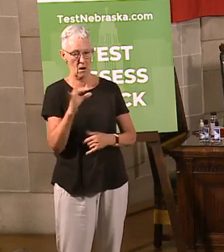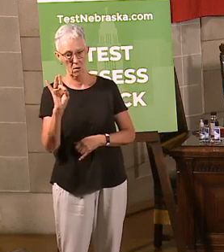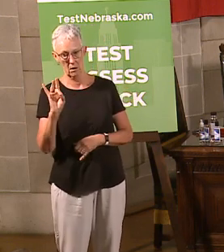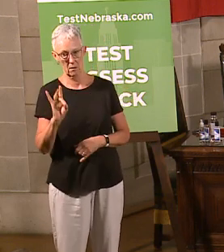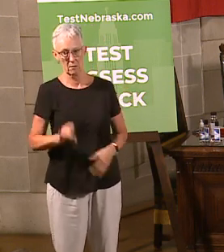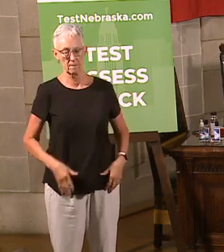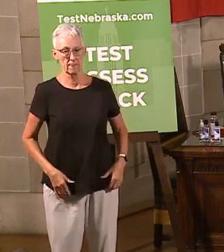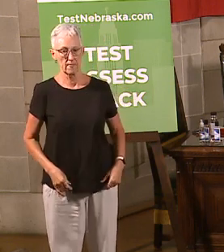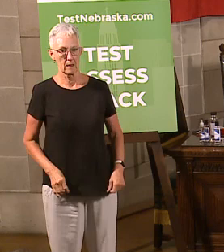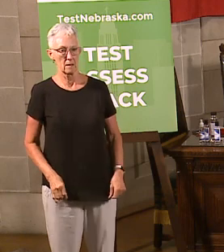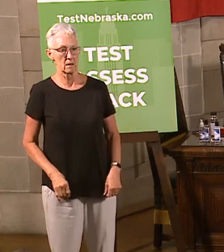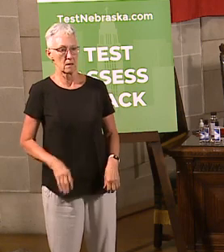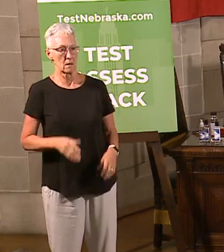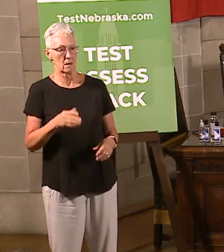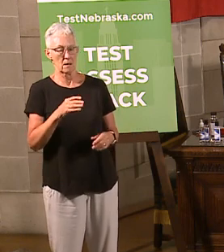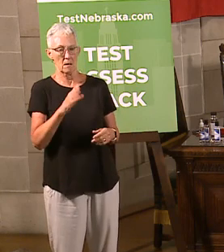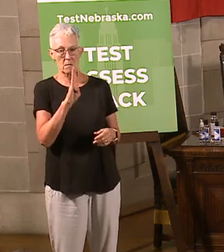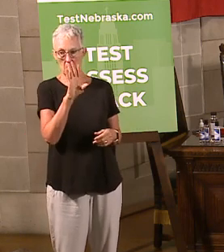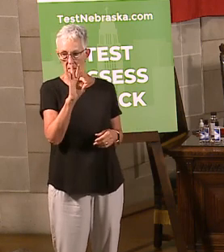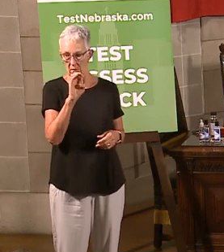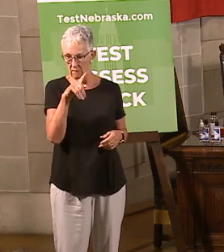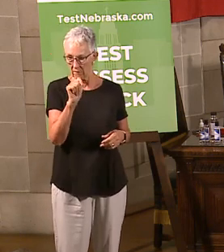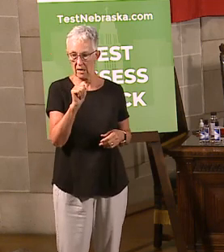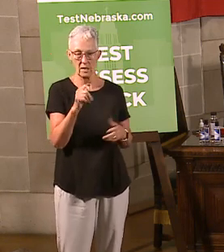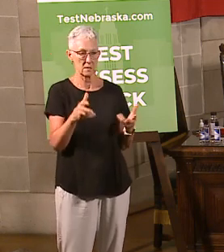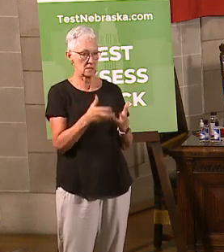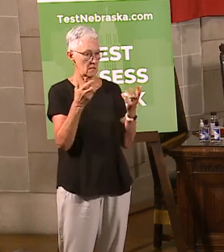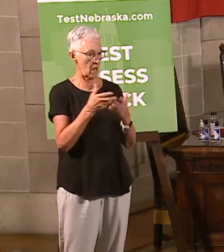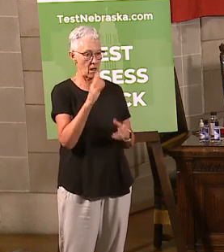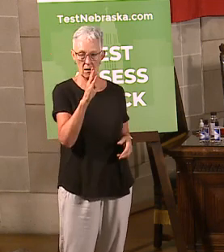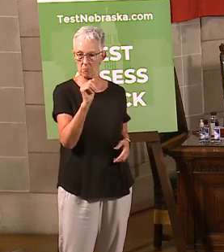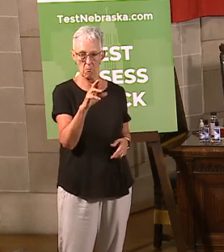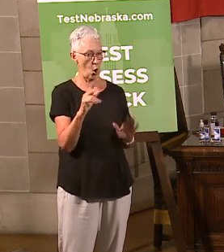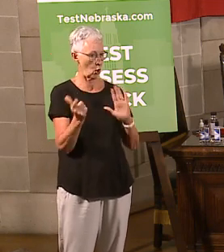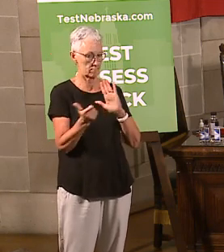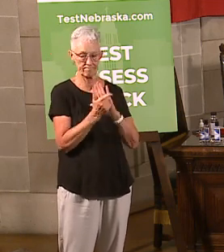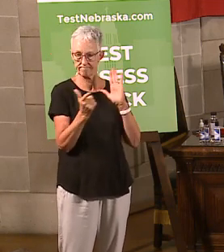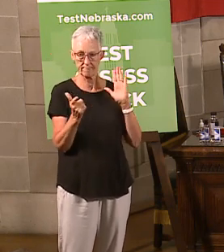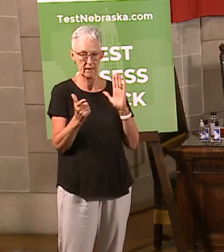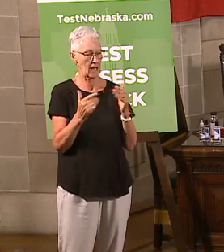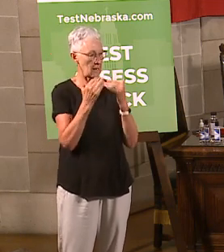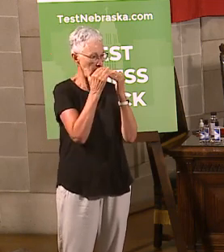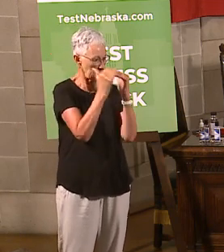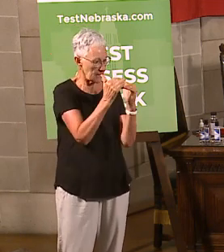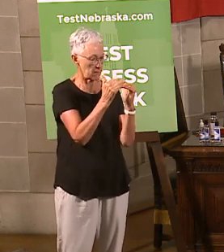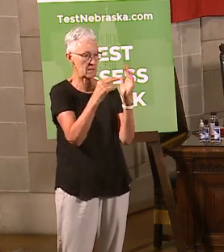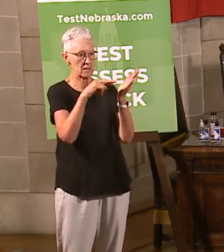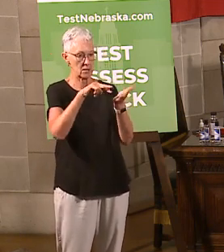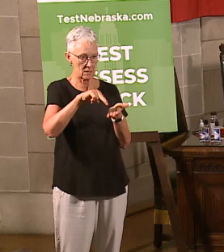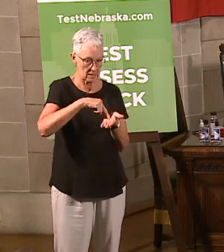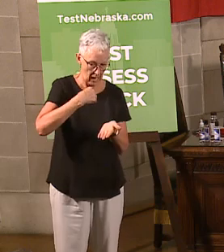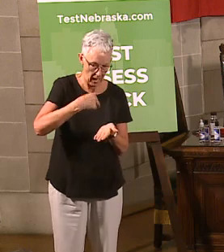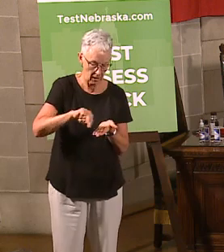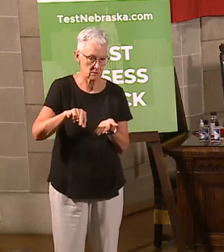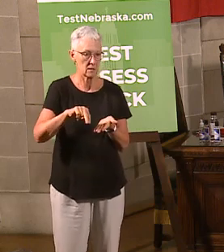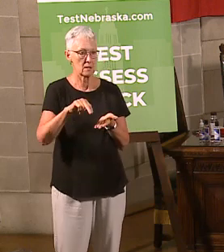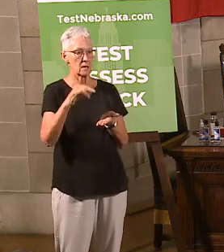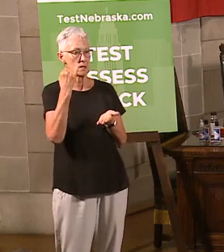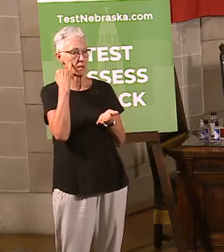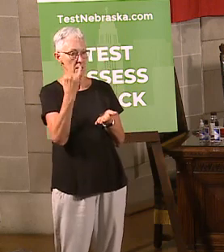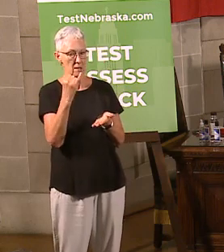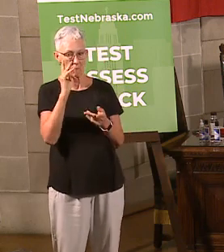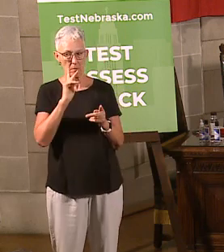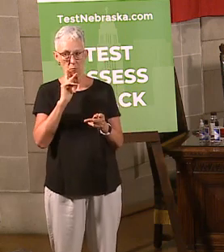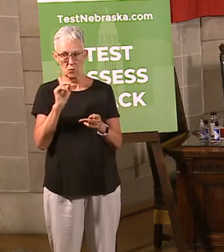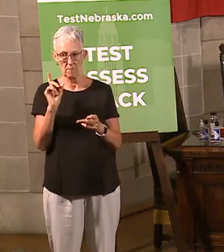Self-serve buffets and salad bars are still prohibited. Venue staff must still serve. Limited dances and social events requiring guests to gather outside their respective